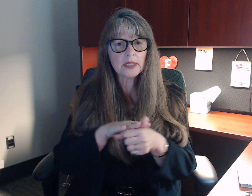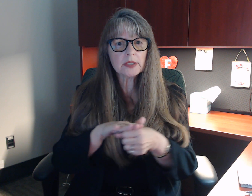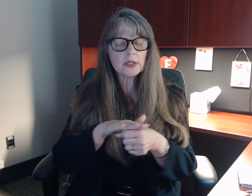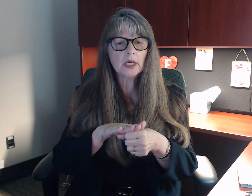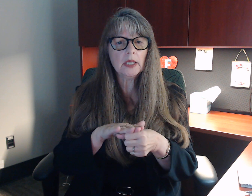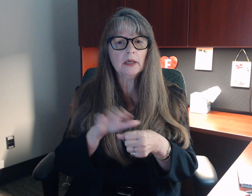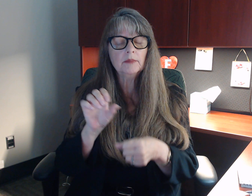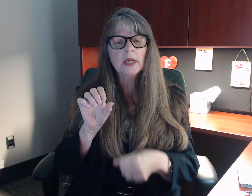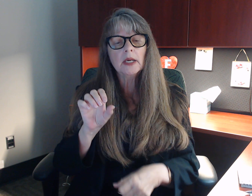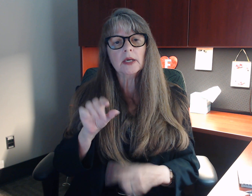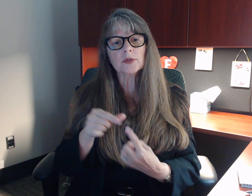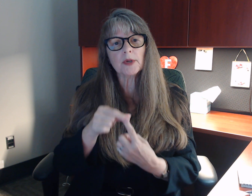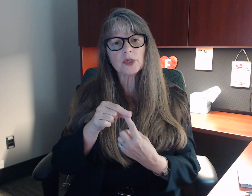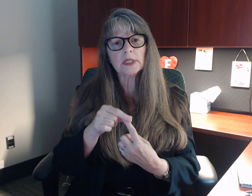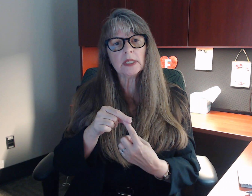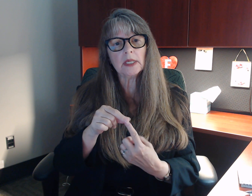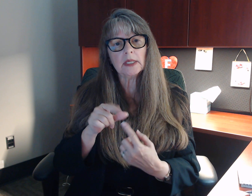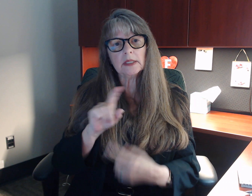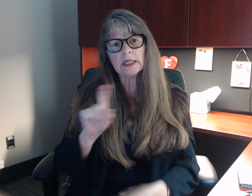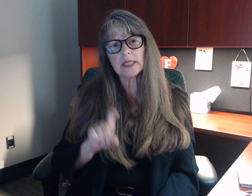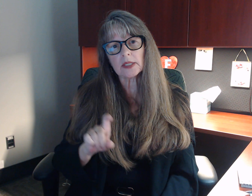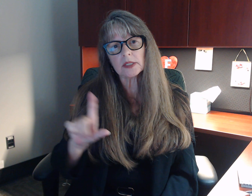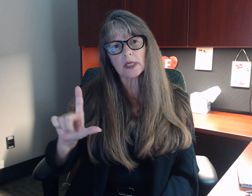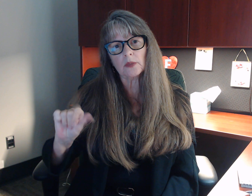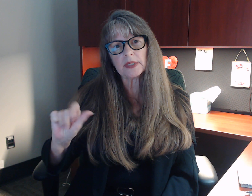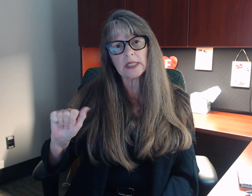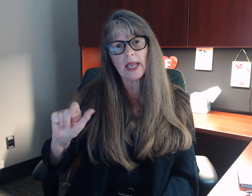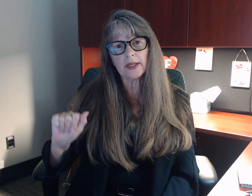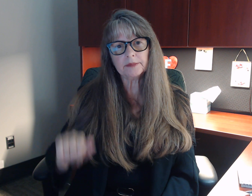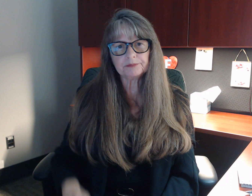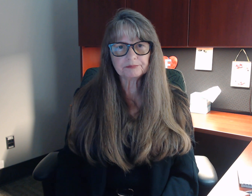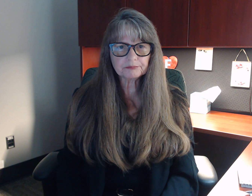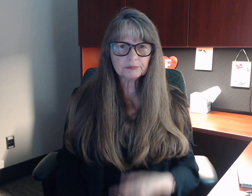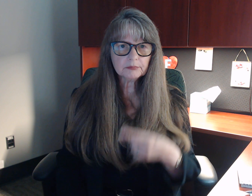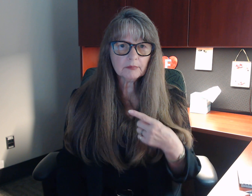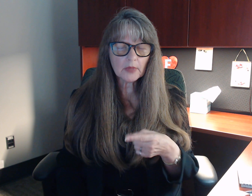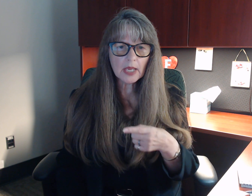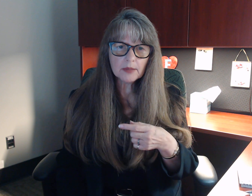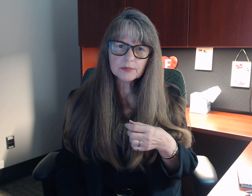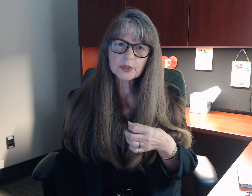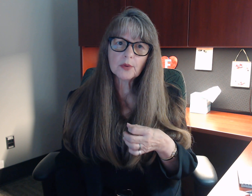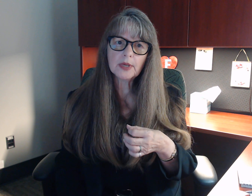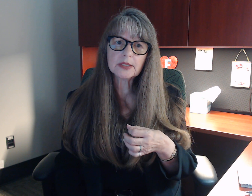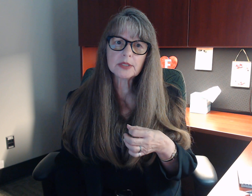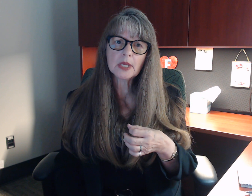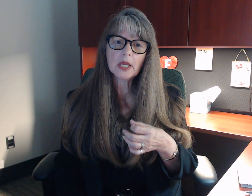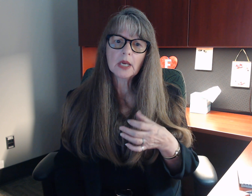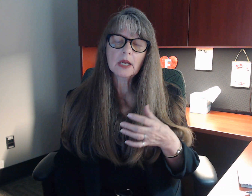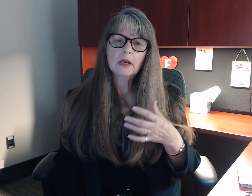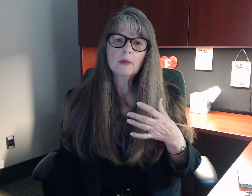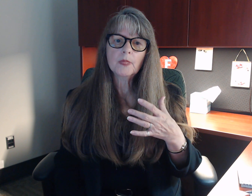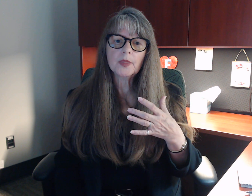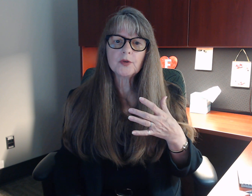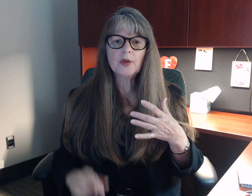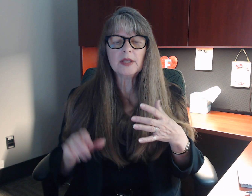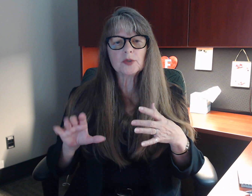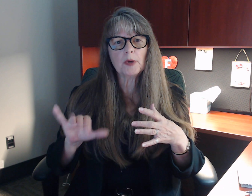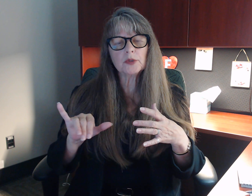areas, especially in Texas and Louisiana. And so it's supposed to